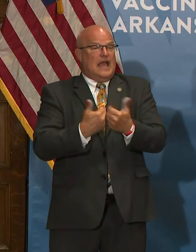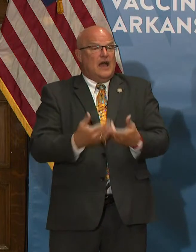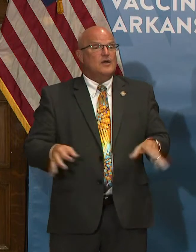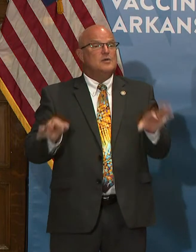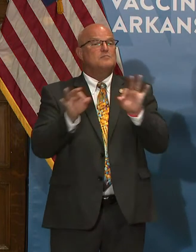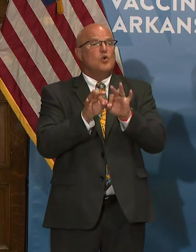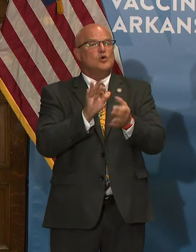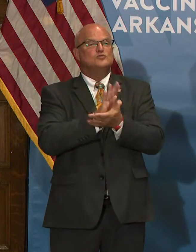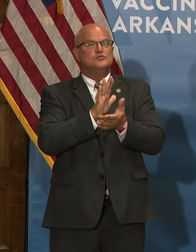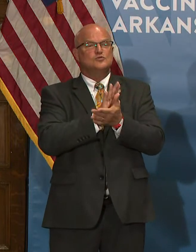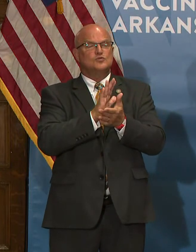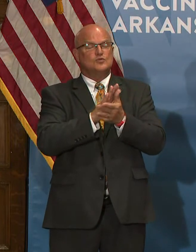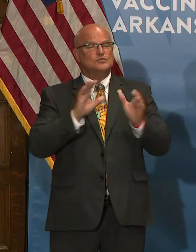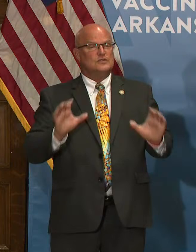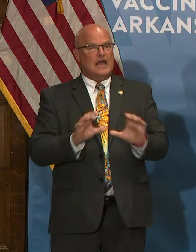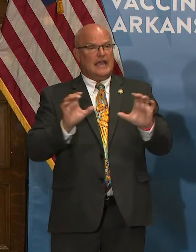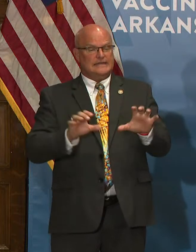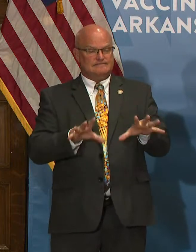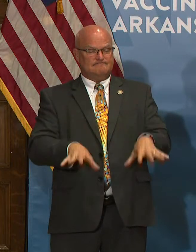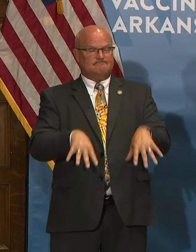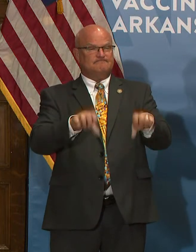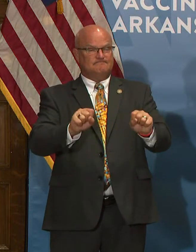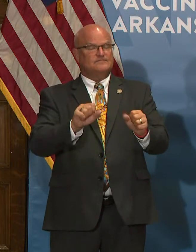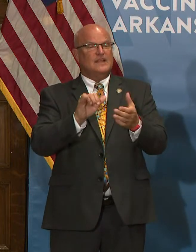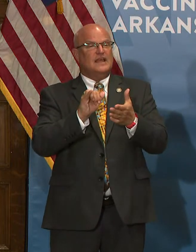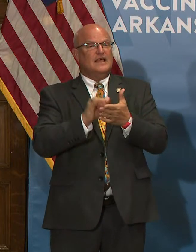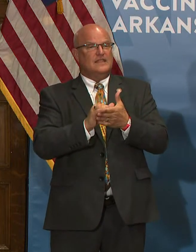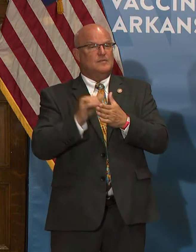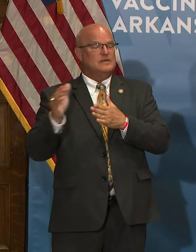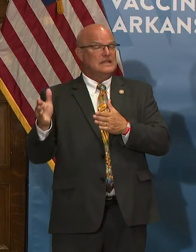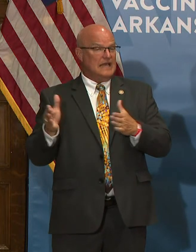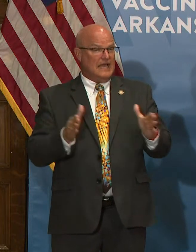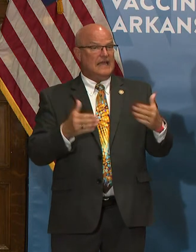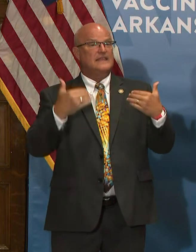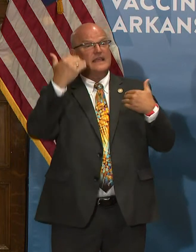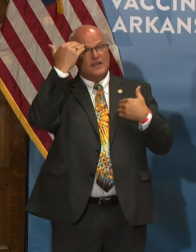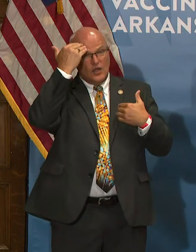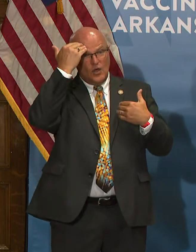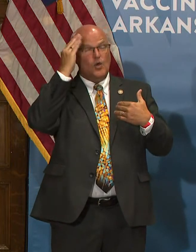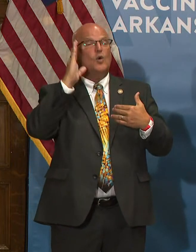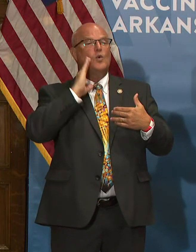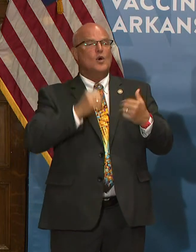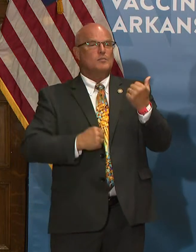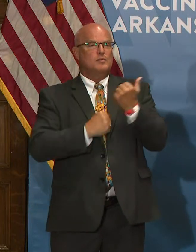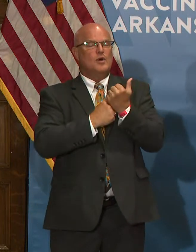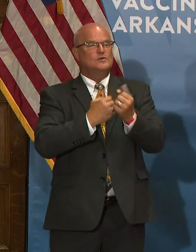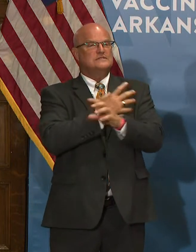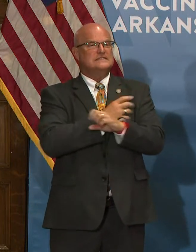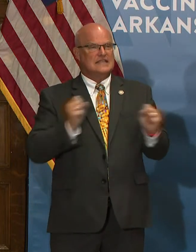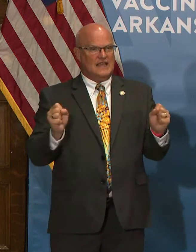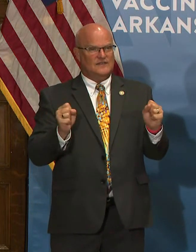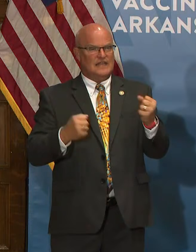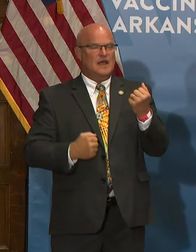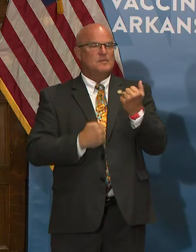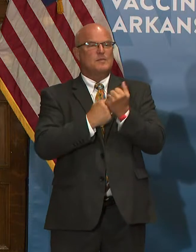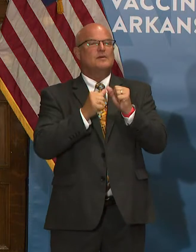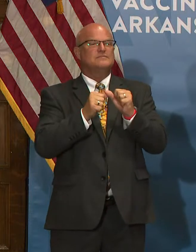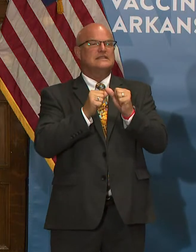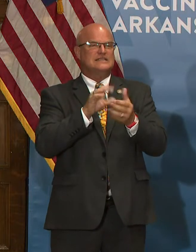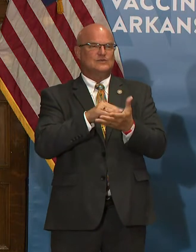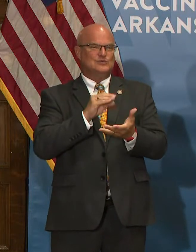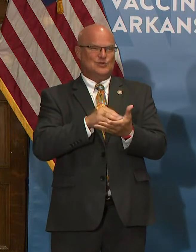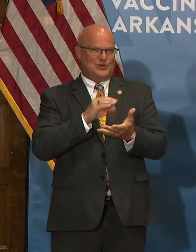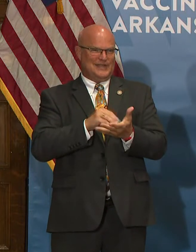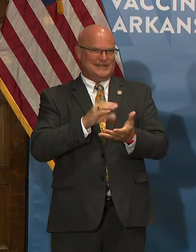important schools are taking the strategies that they know will promote safety and promote continuous